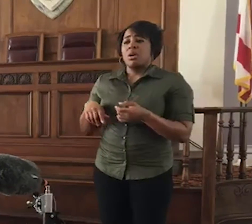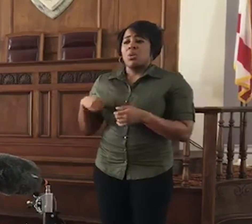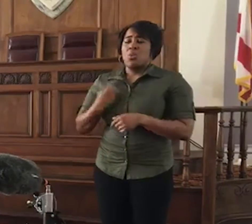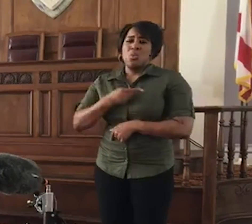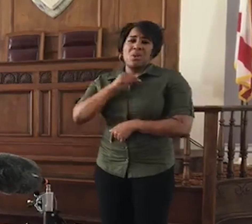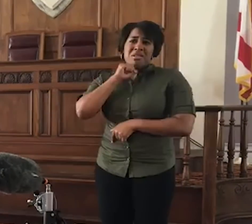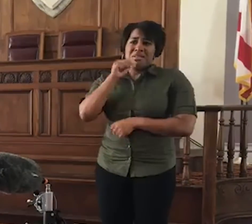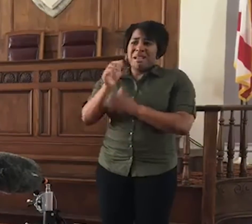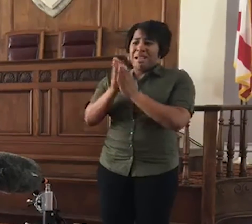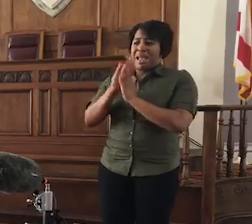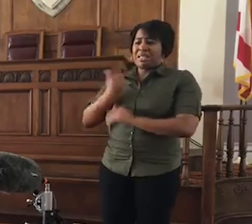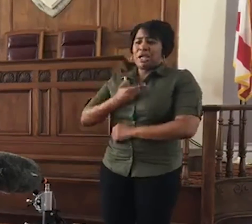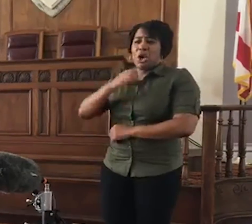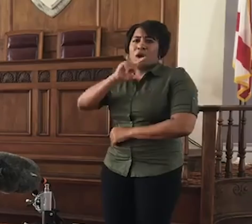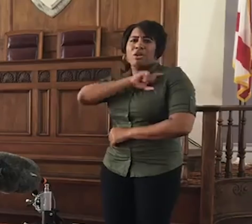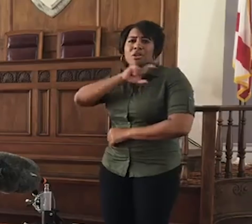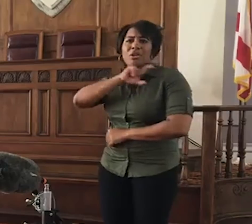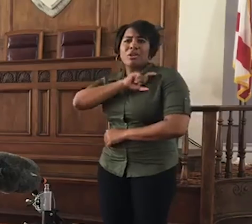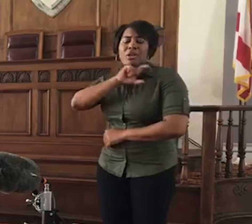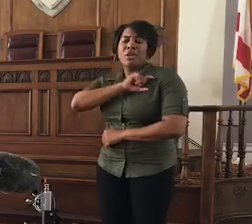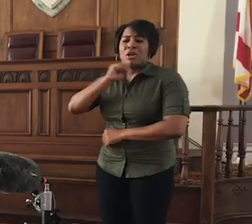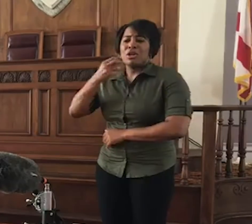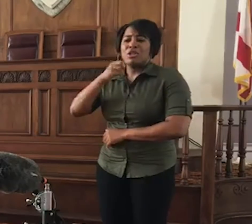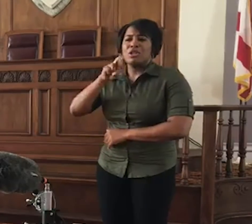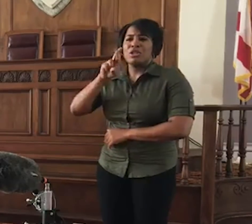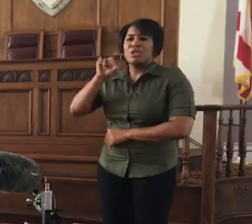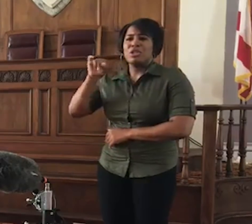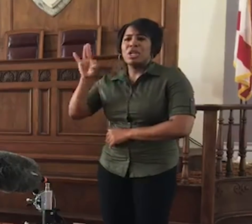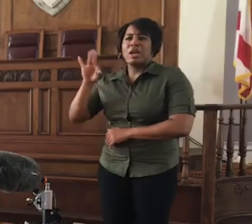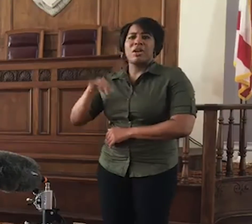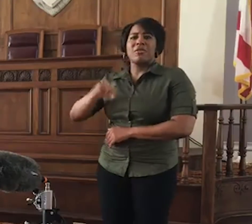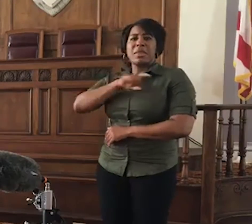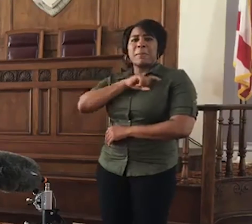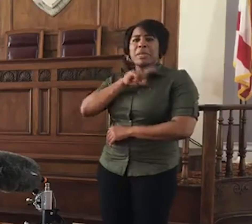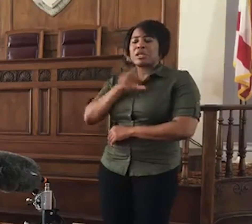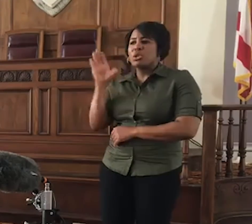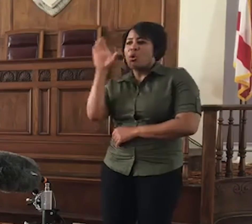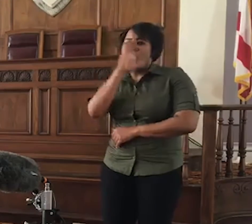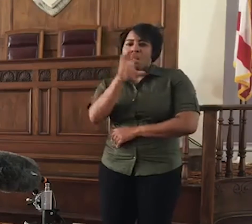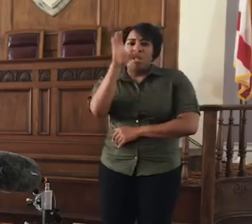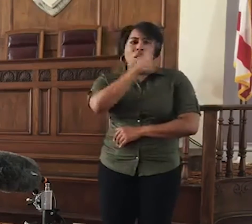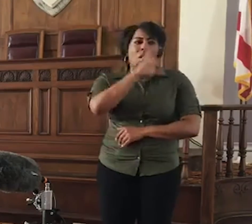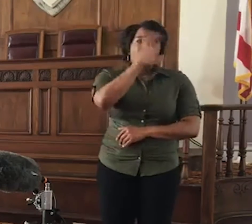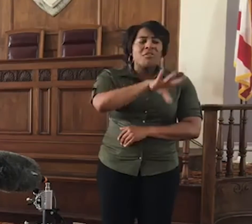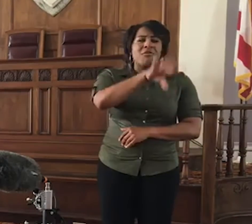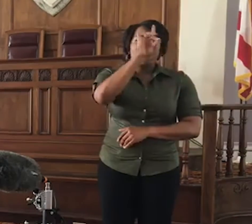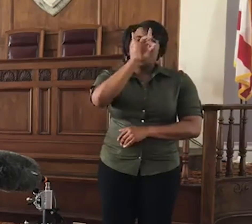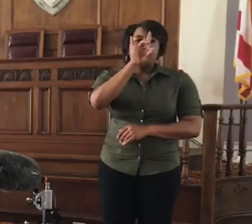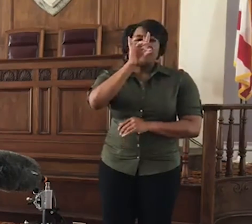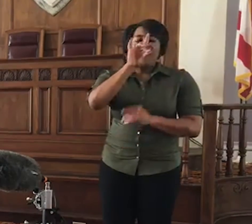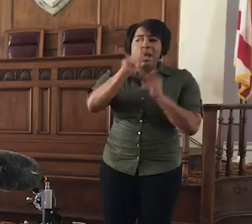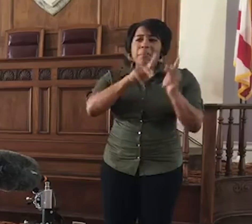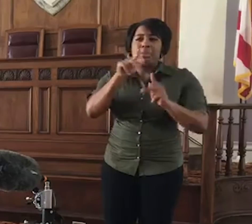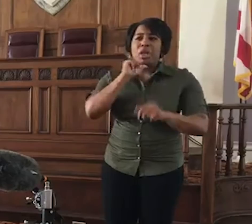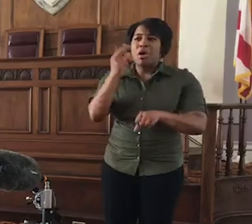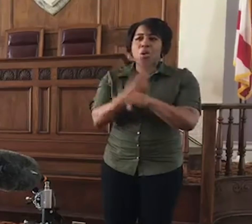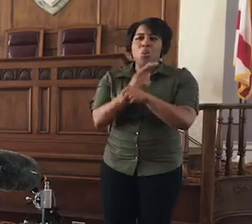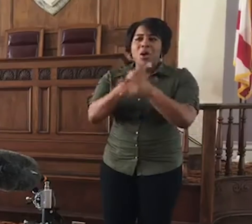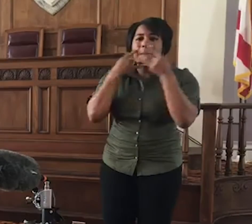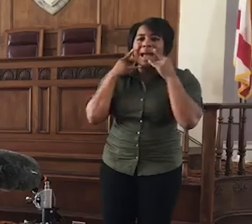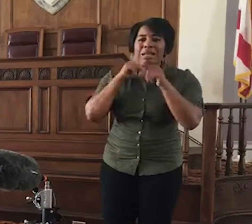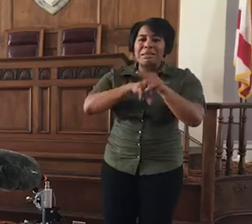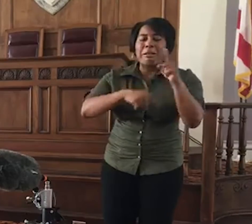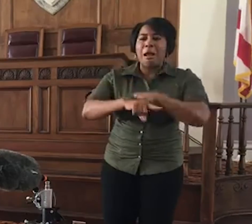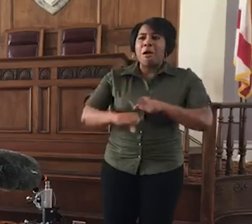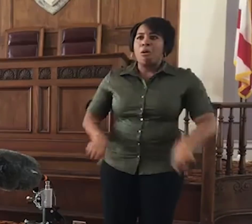sheriffs and police officers to go out looking for people who are not wearing a mask and arrest them. But we are asking